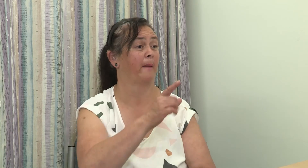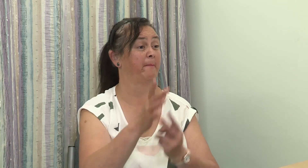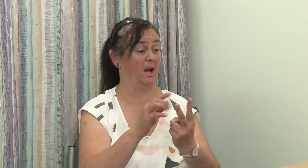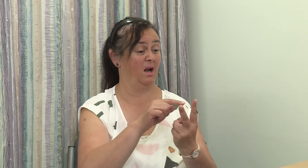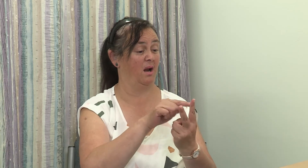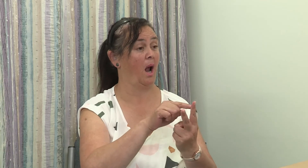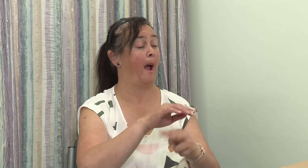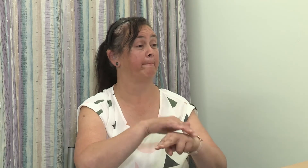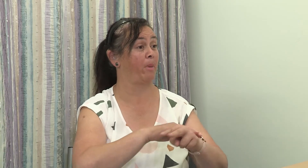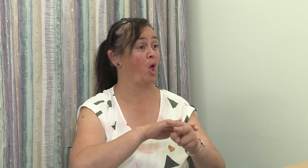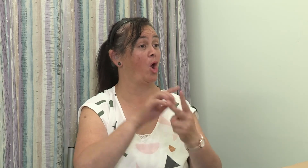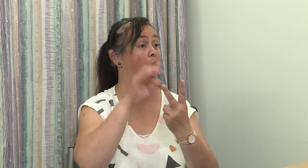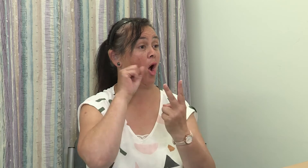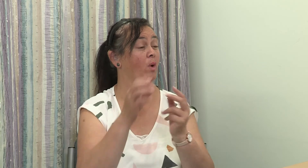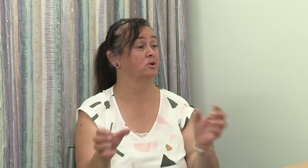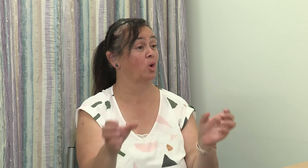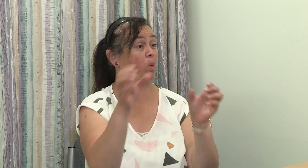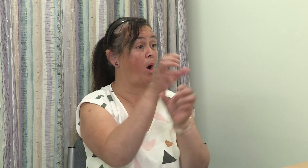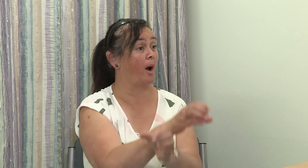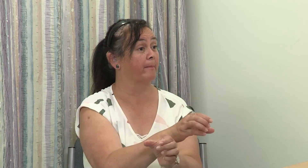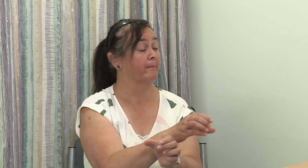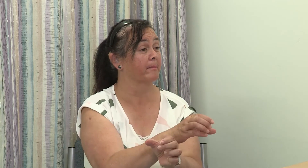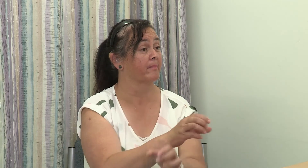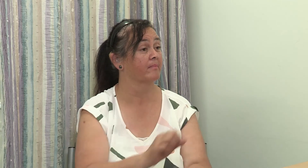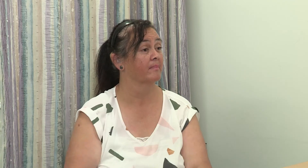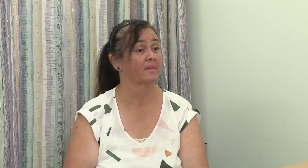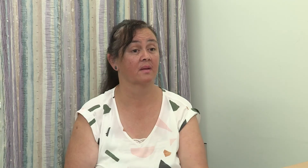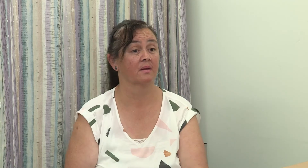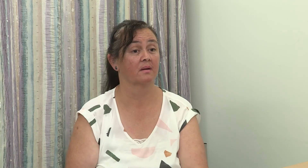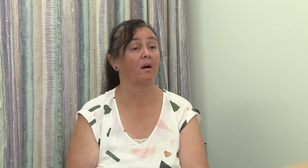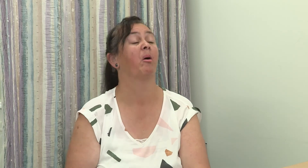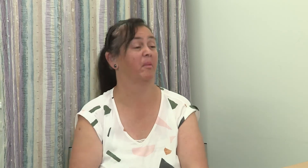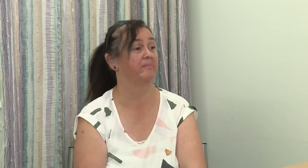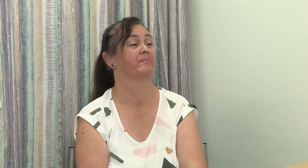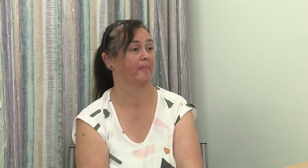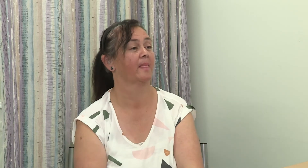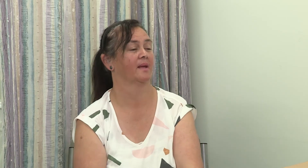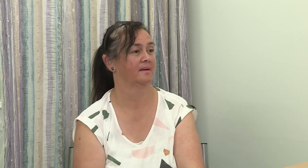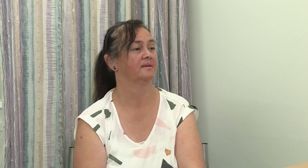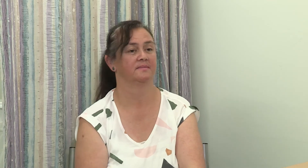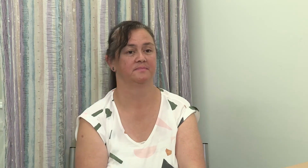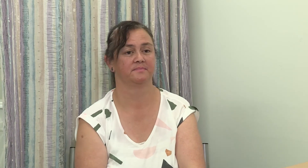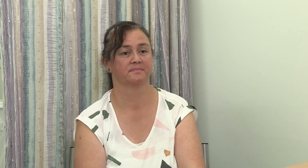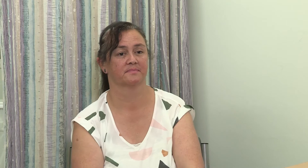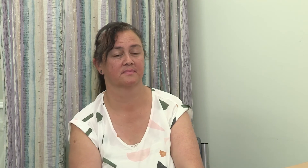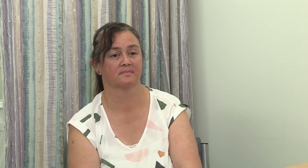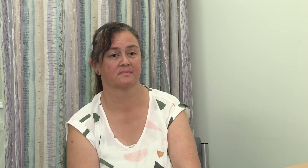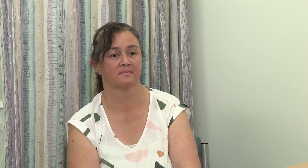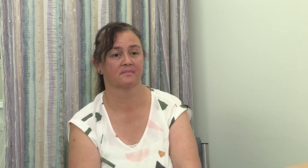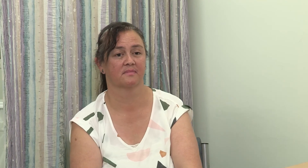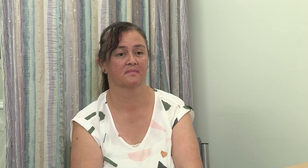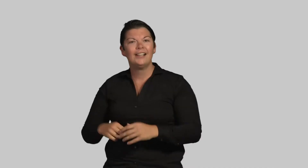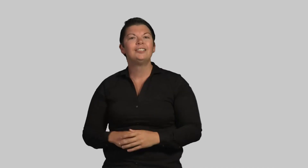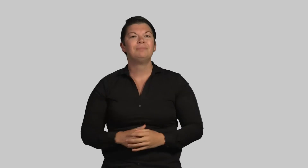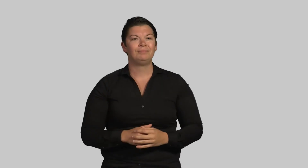okay. So does that mean the blue and the orange should be swapped around? Yeah, I'd like you to take the orange inhaler every day to prevent the symptoms